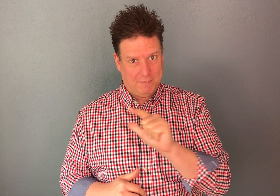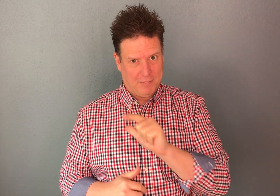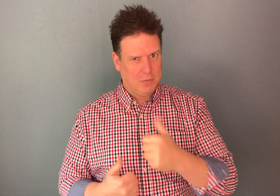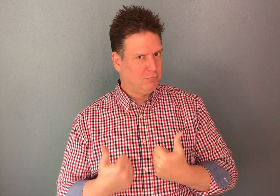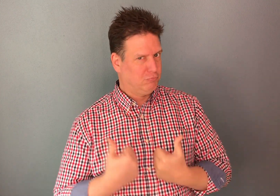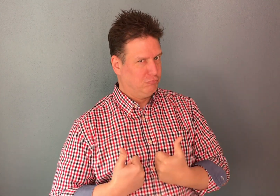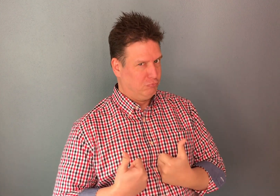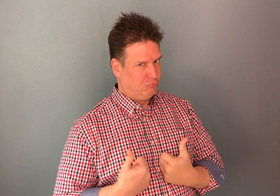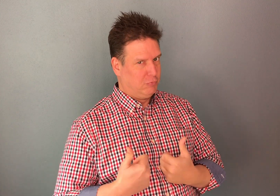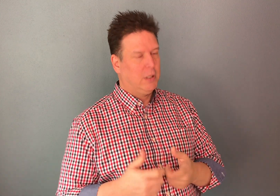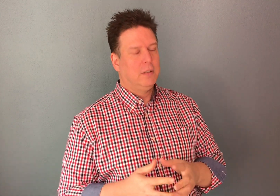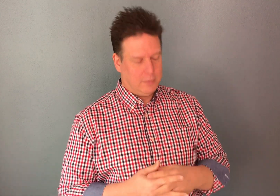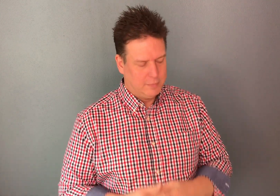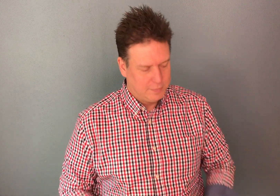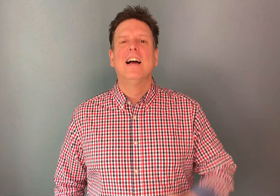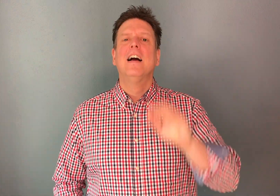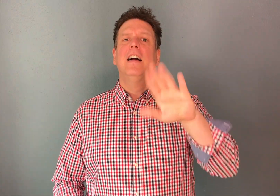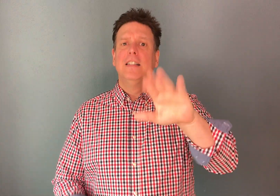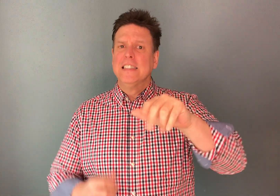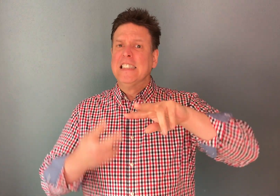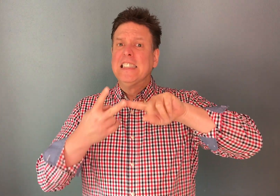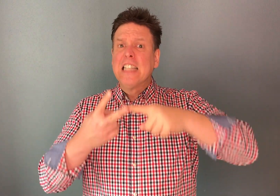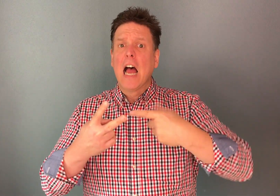If you're left-handed, you're cool.